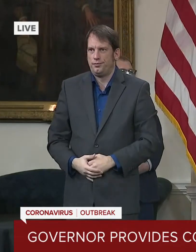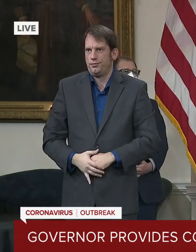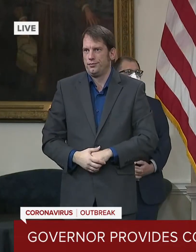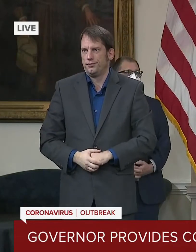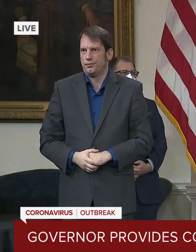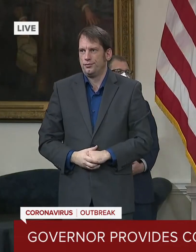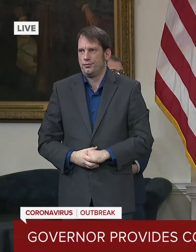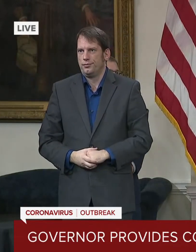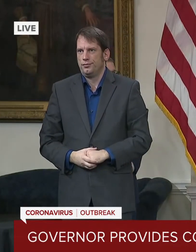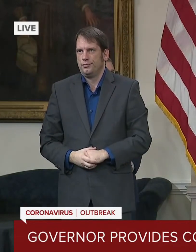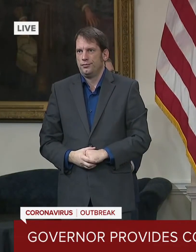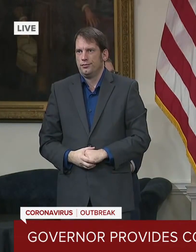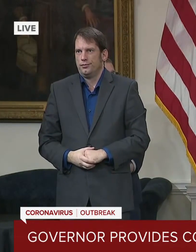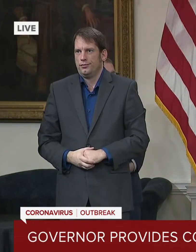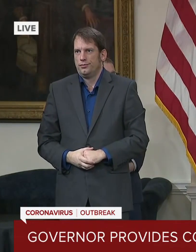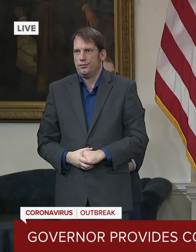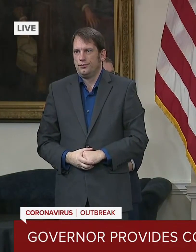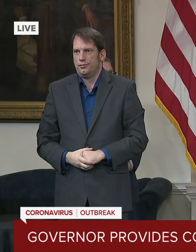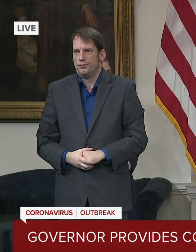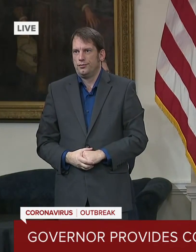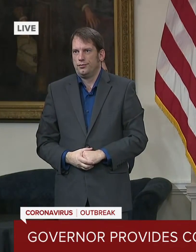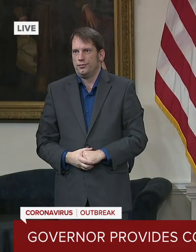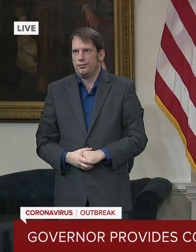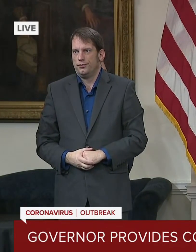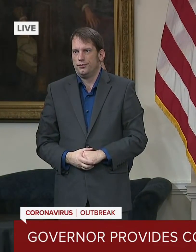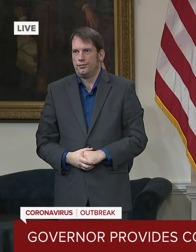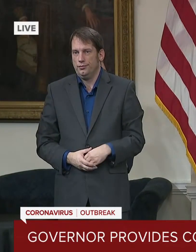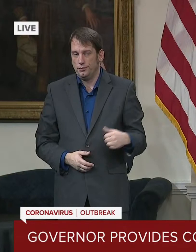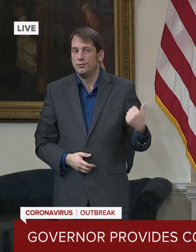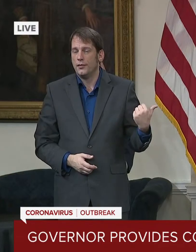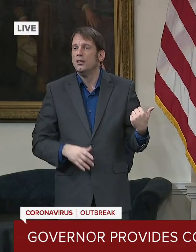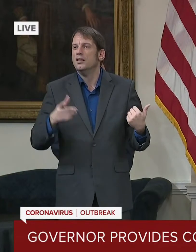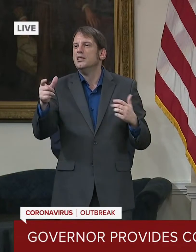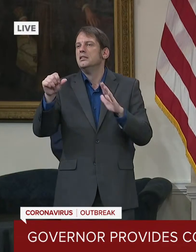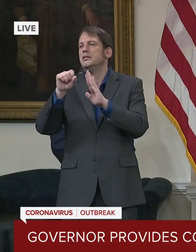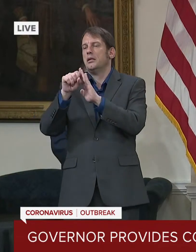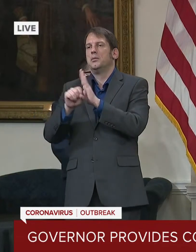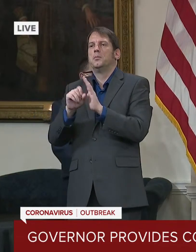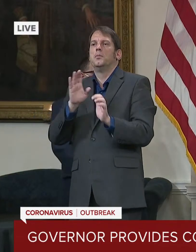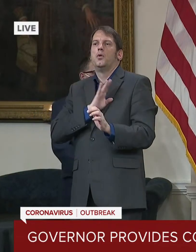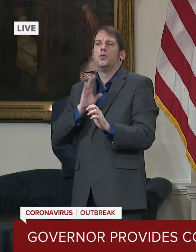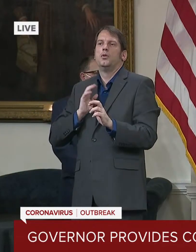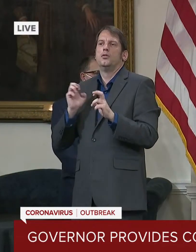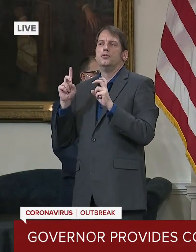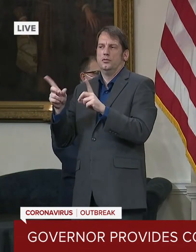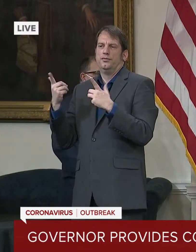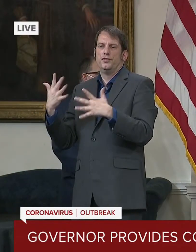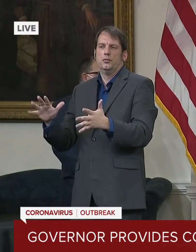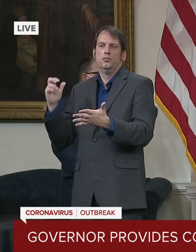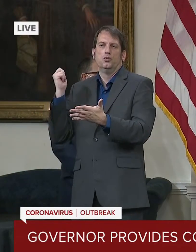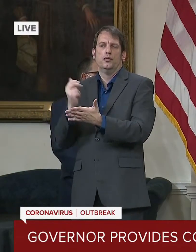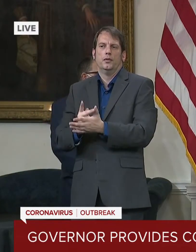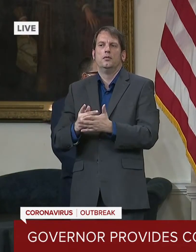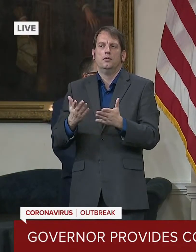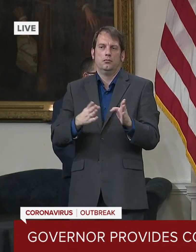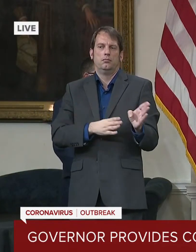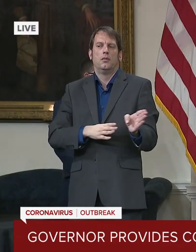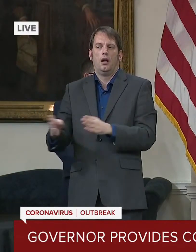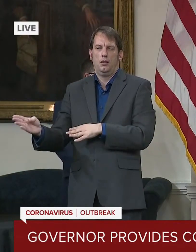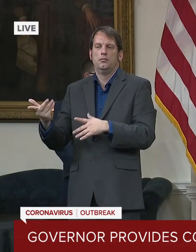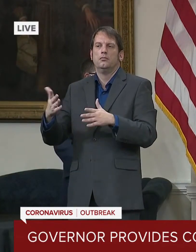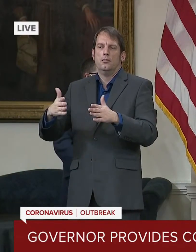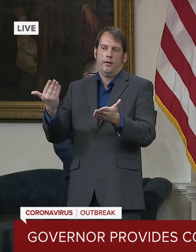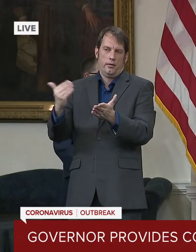the State Board of Education approved safe reopening plans for every single school in Maryland